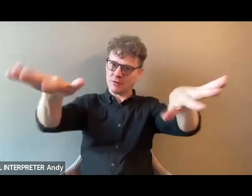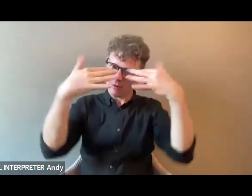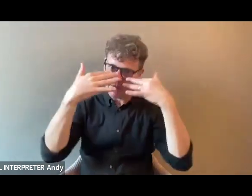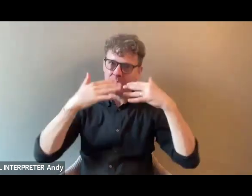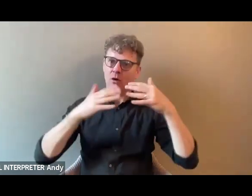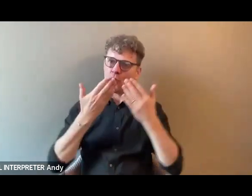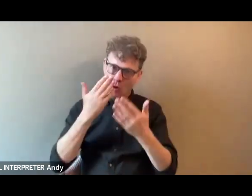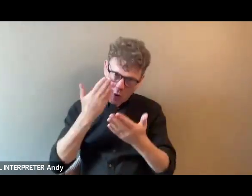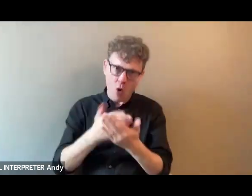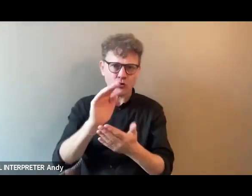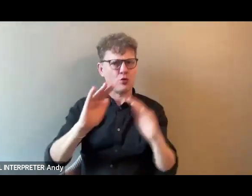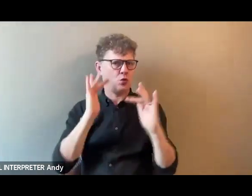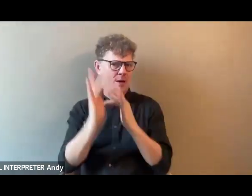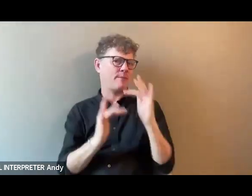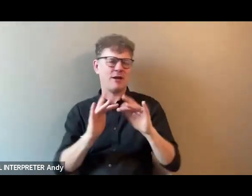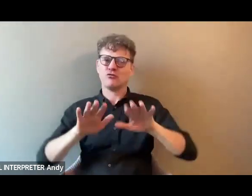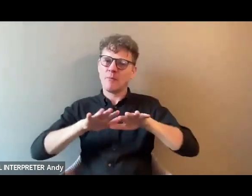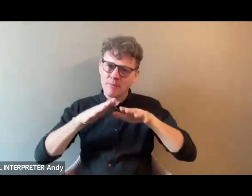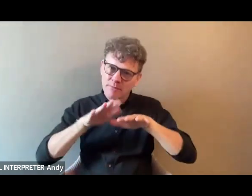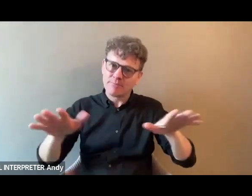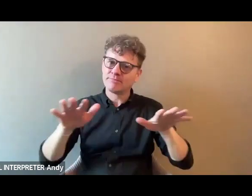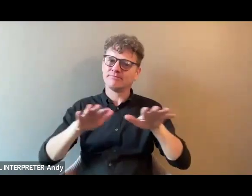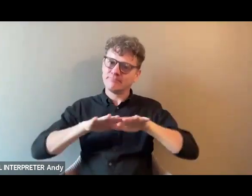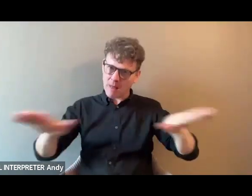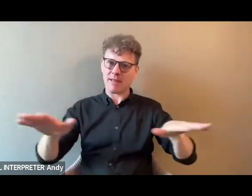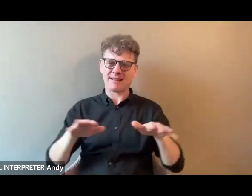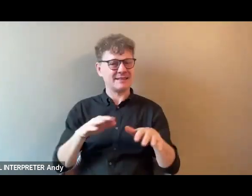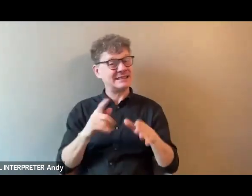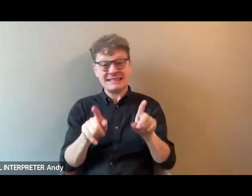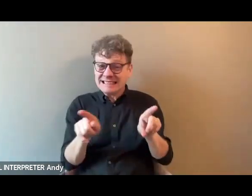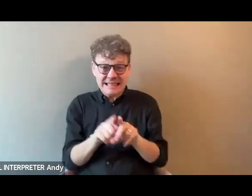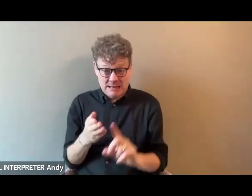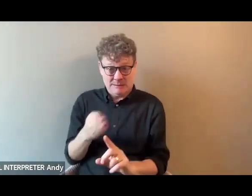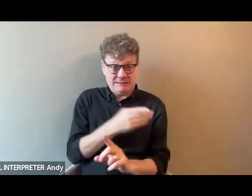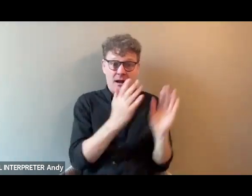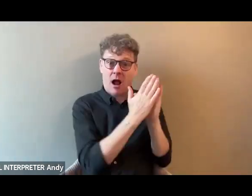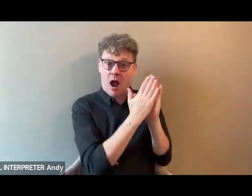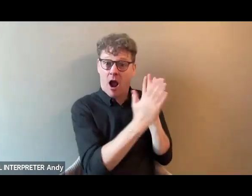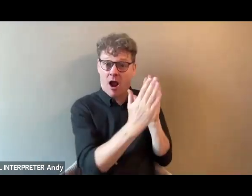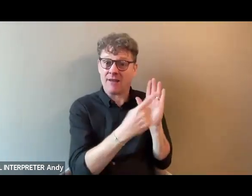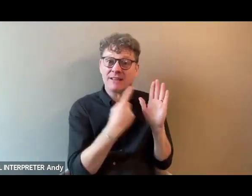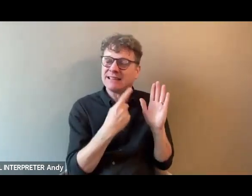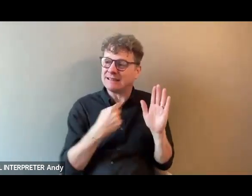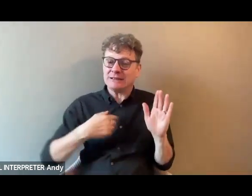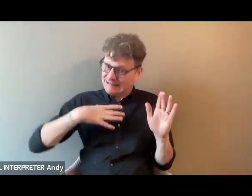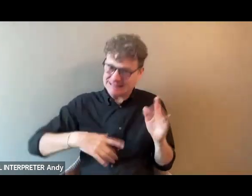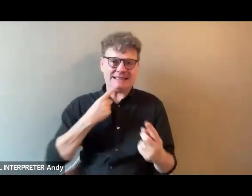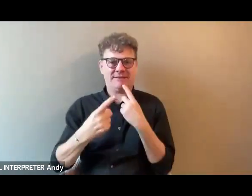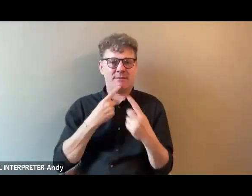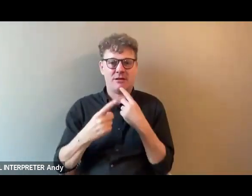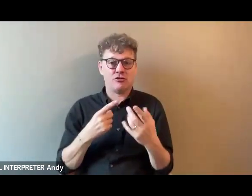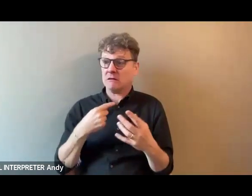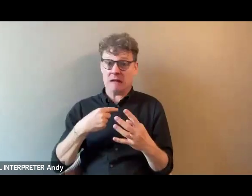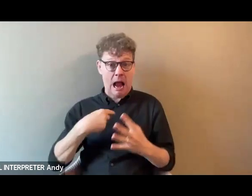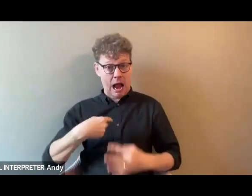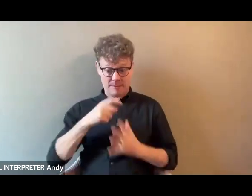web pages. Apart from anything else, exactly as the archivists highlighted, we need the information. If we're disabled and coming